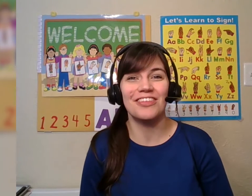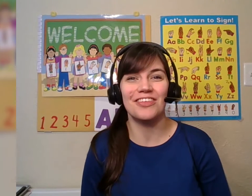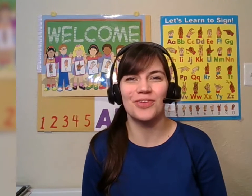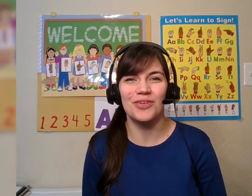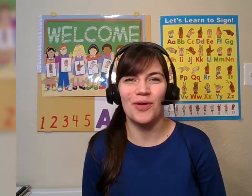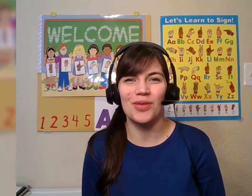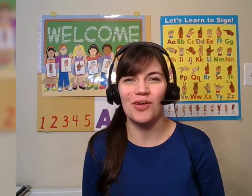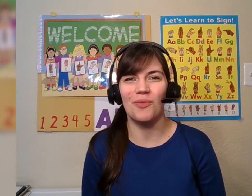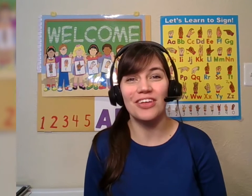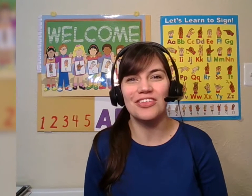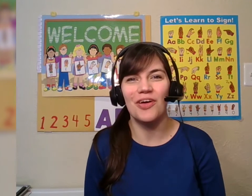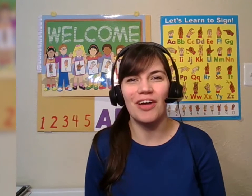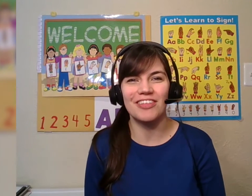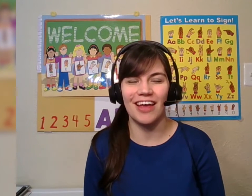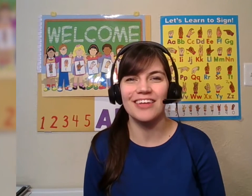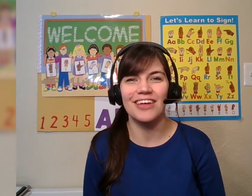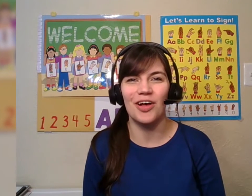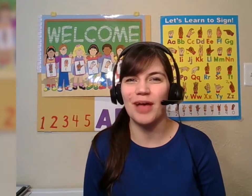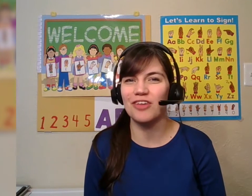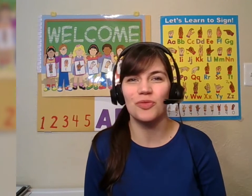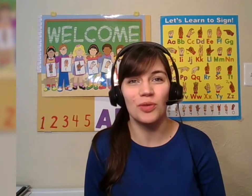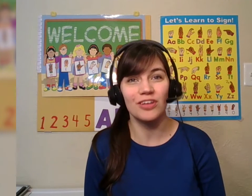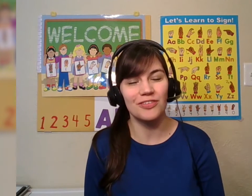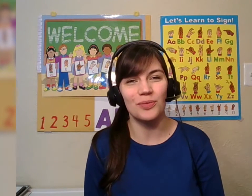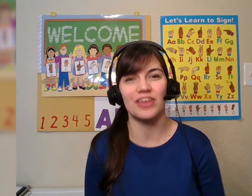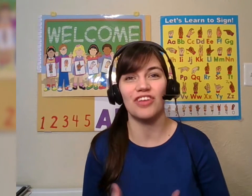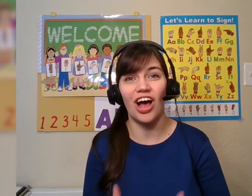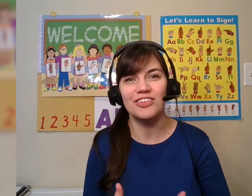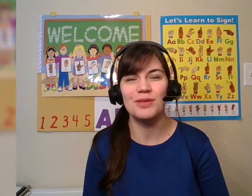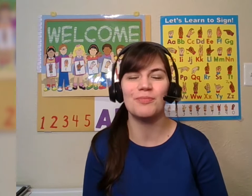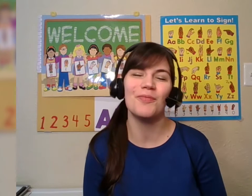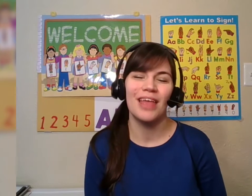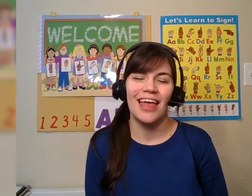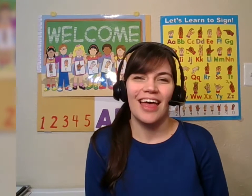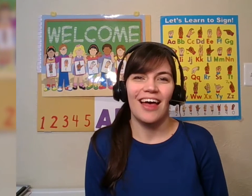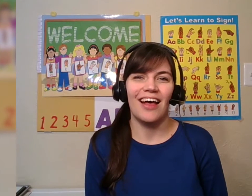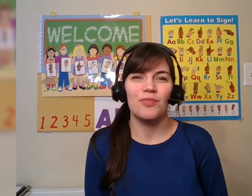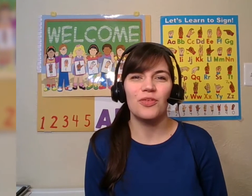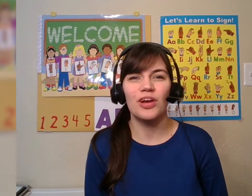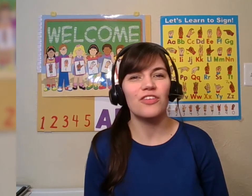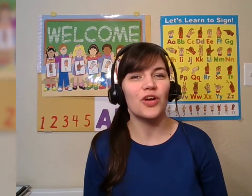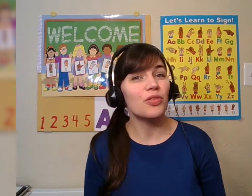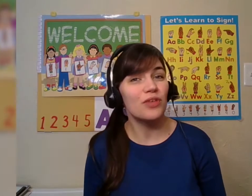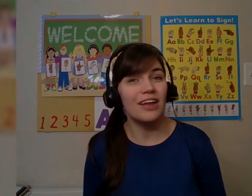is really what we all want to know how to sign, actual words, so we can talk to people. So we're going to start with greetings.